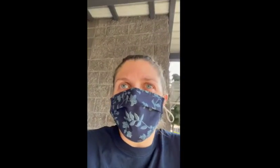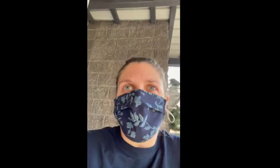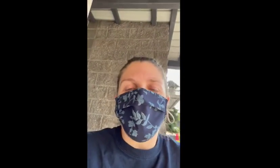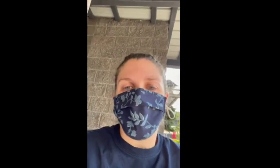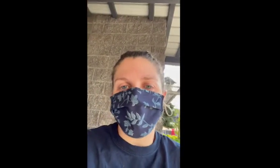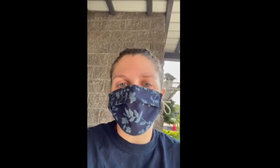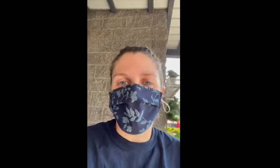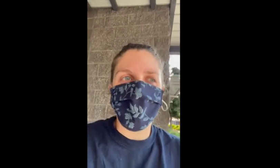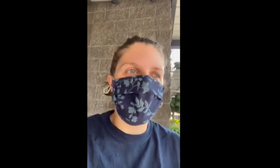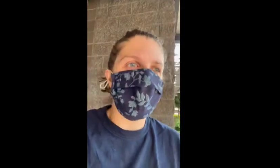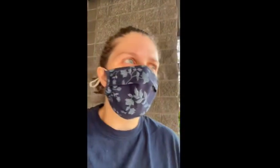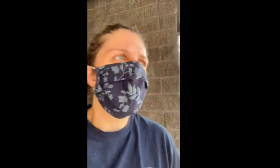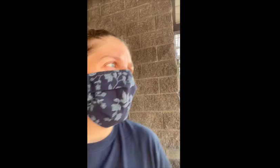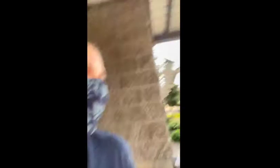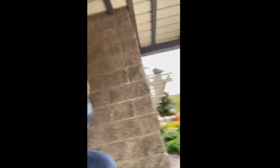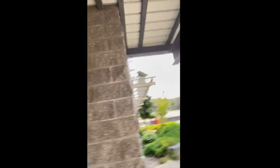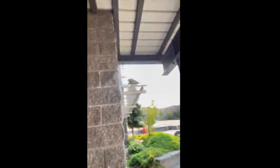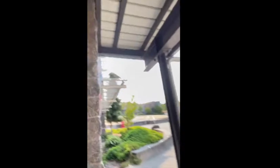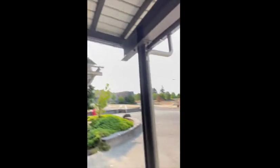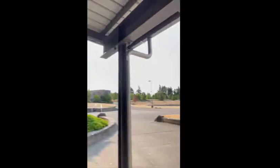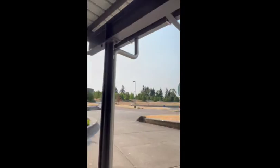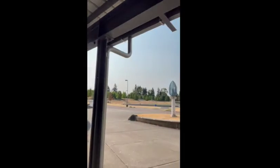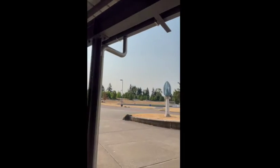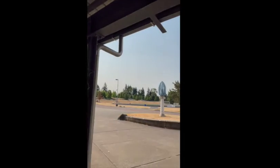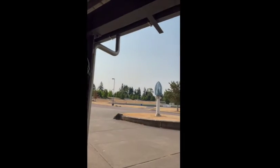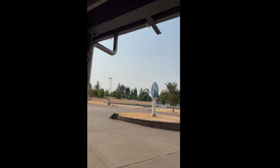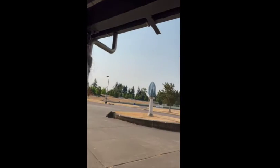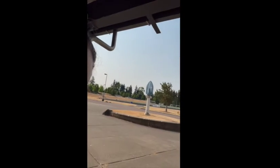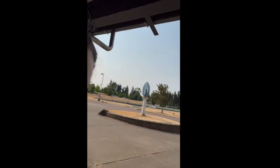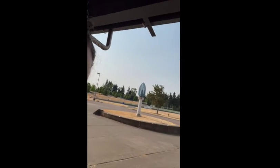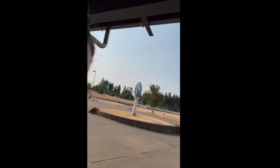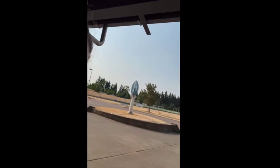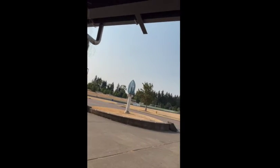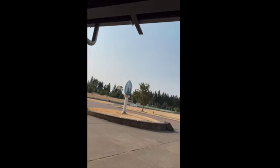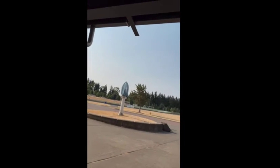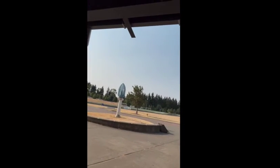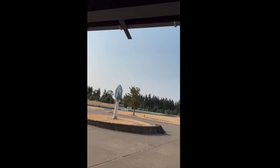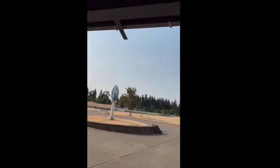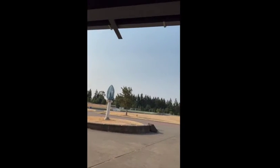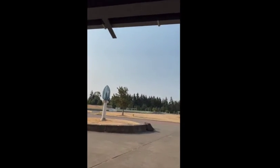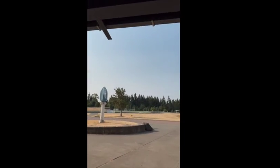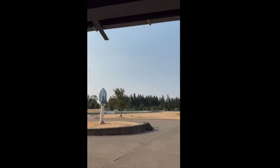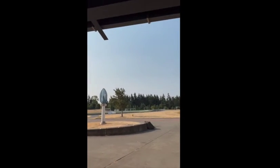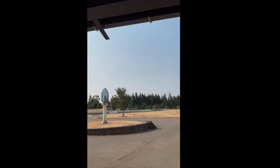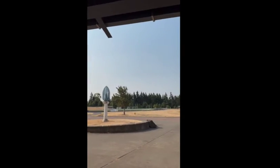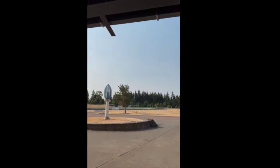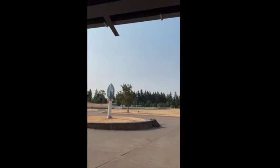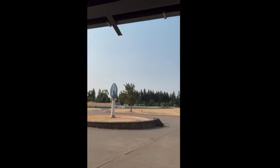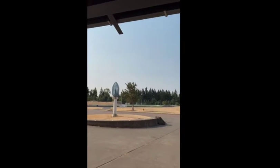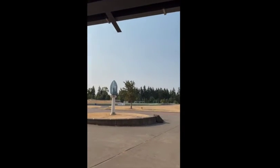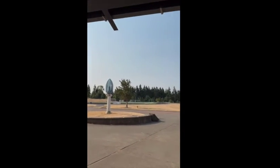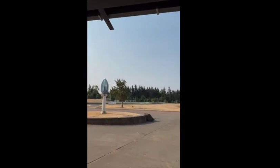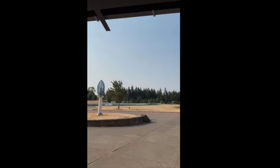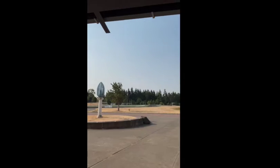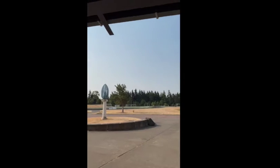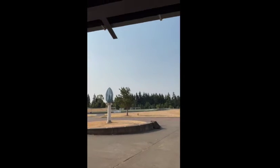learning, right? That's why we're here. You can also see our track and practice football and soccer